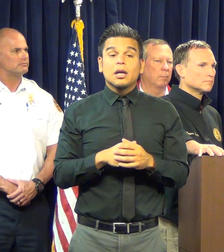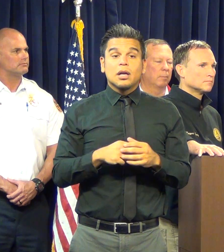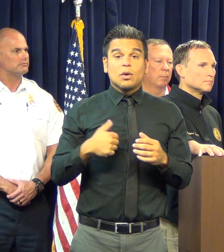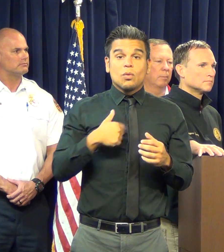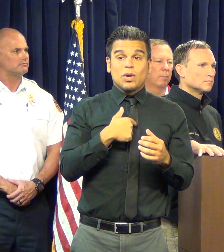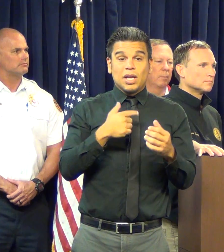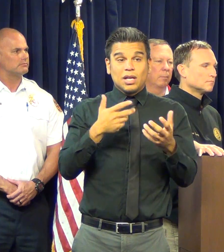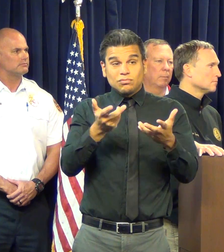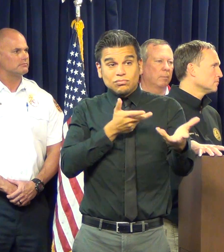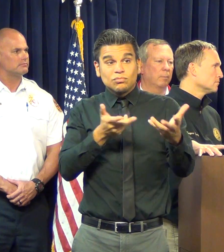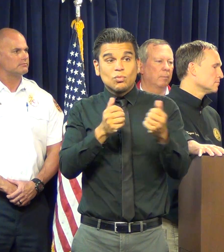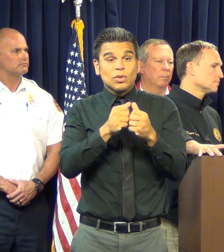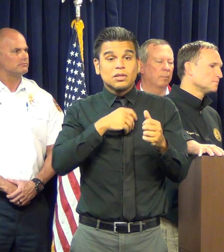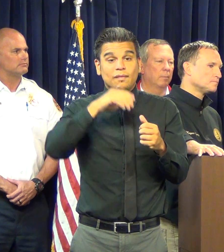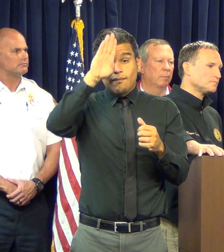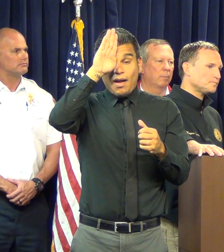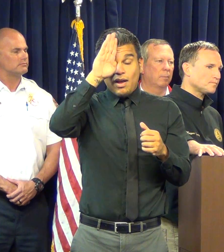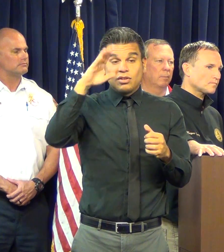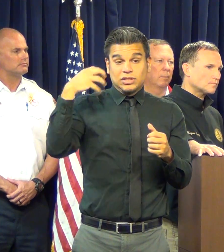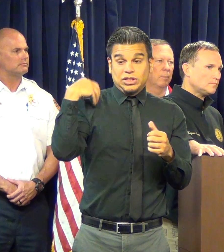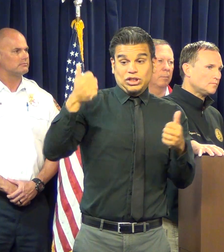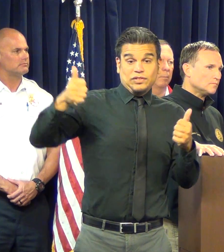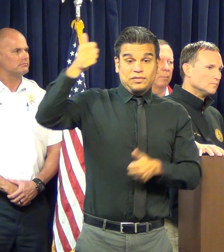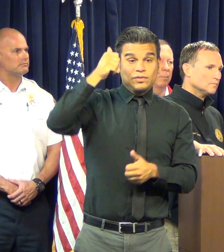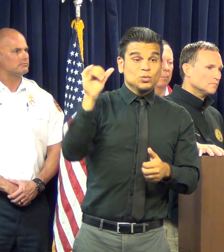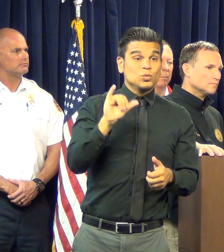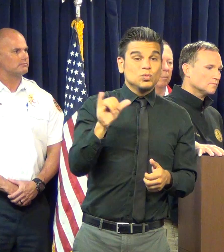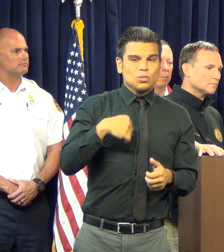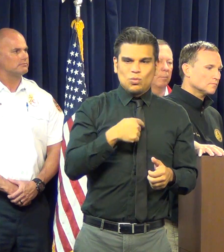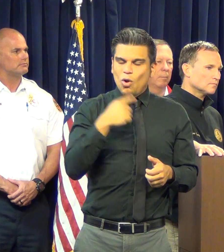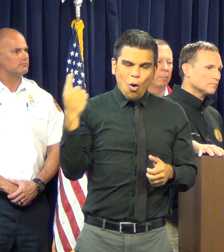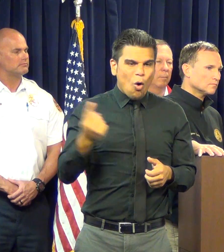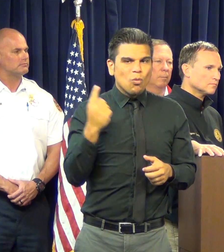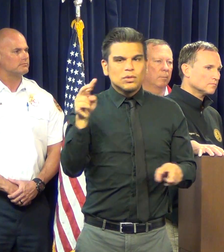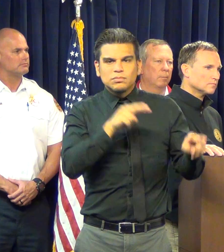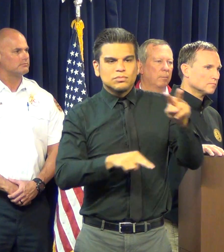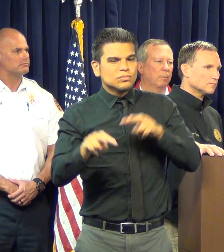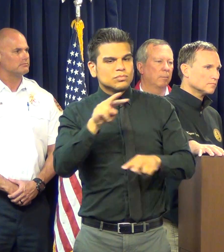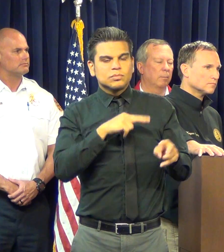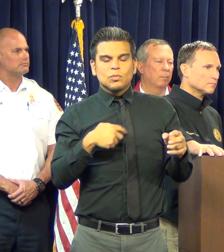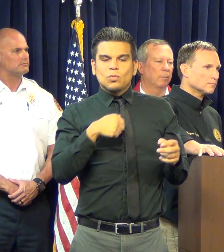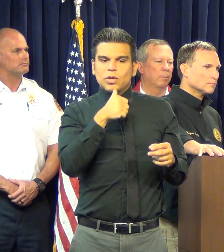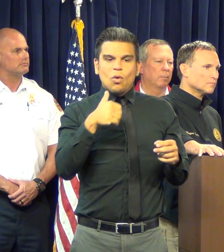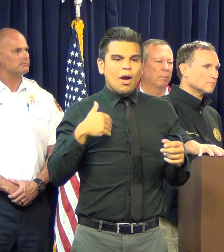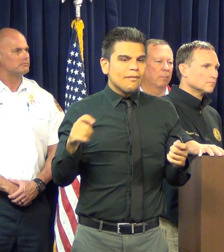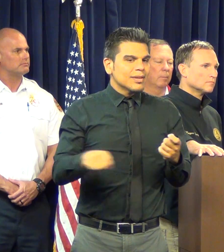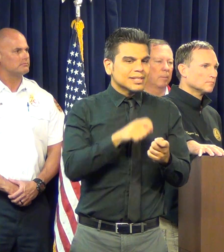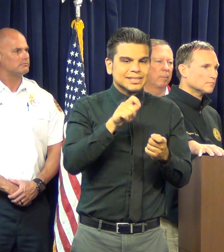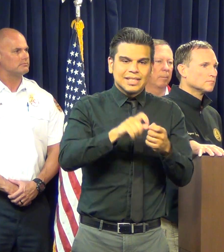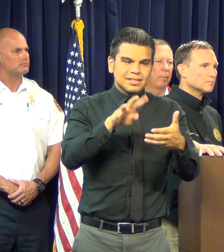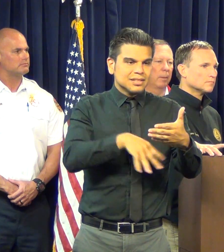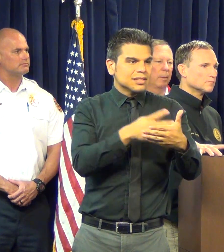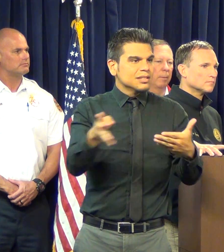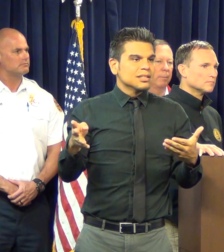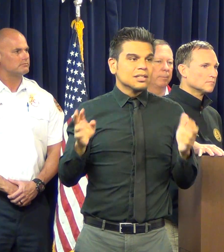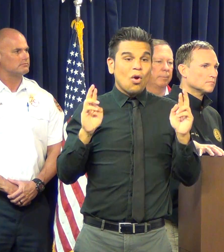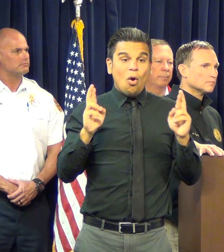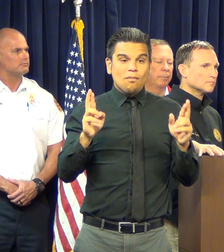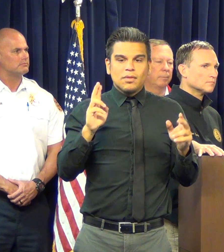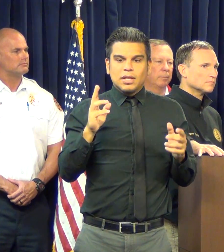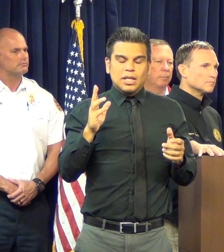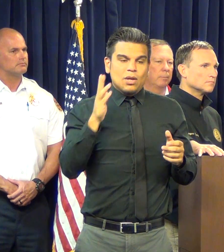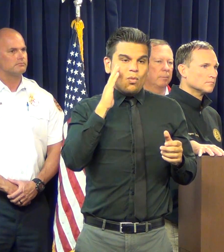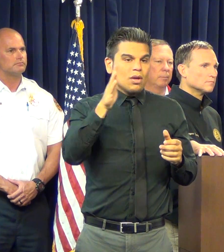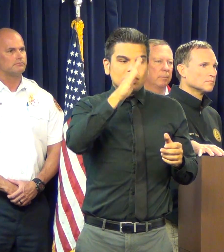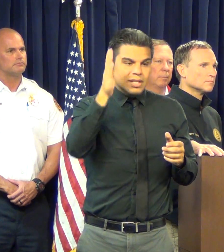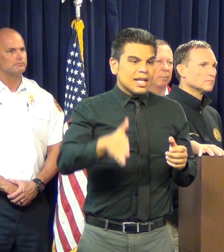well. So we're constantly monitoring this. So there's no time where this is going to happen. Hopefully it never happens, but we